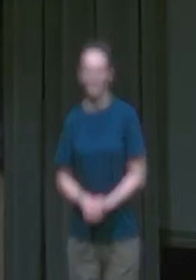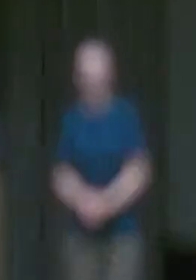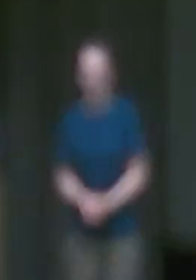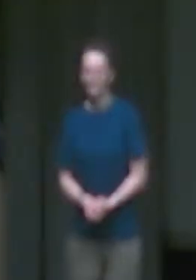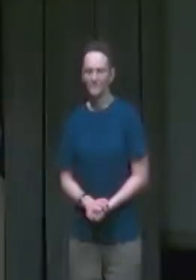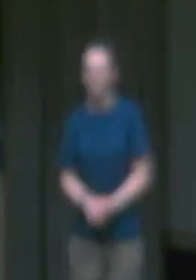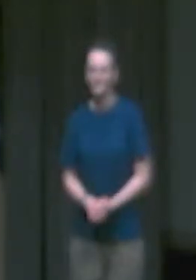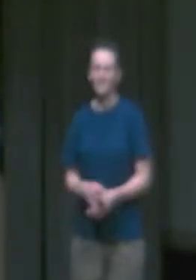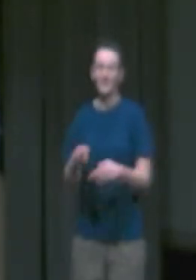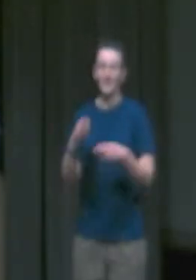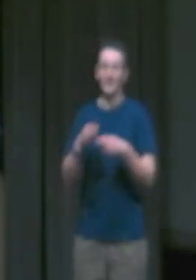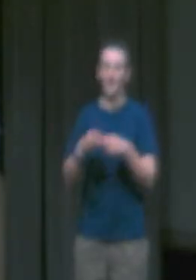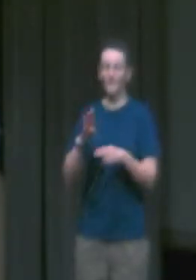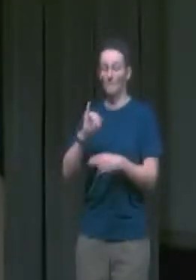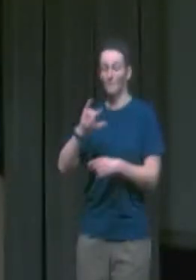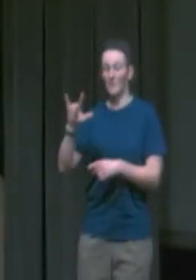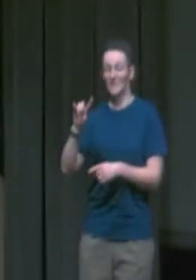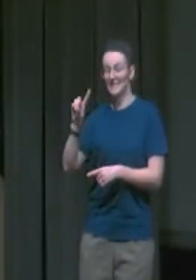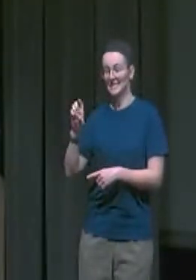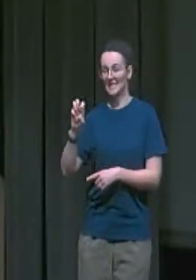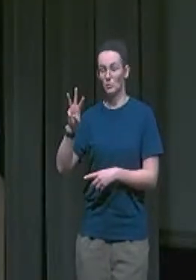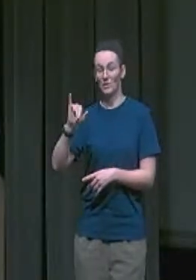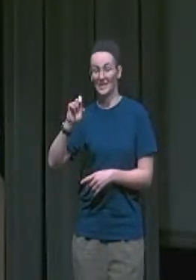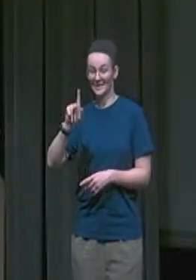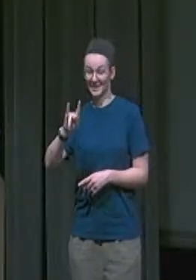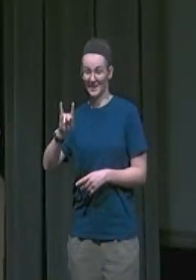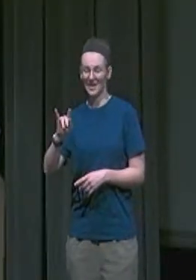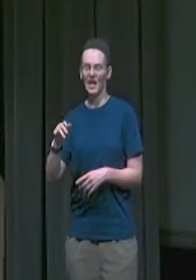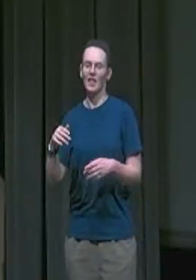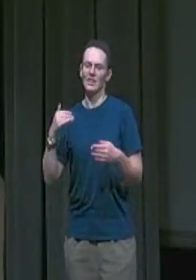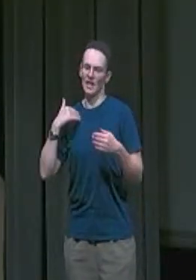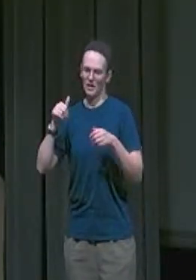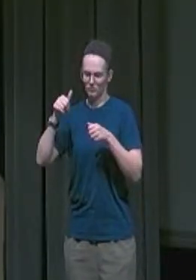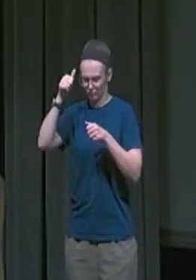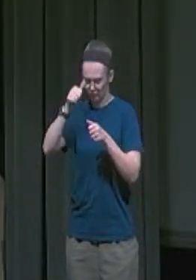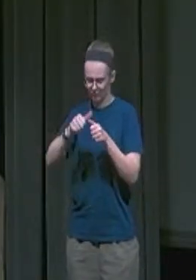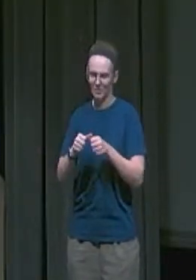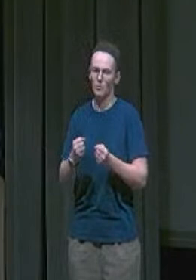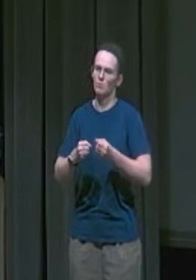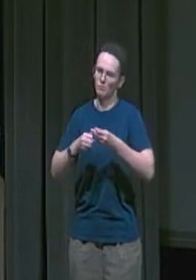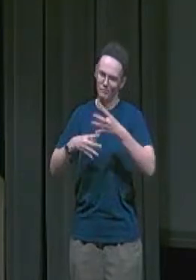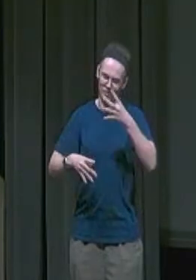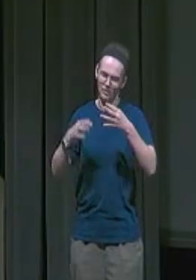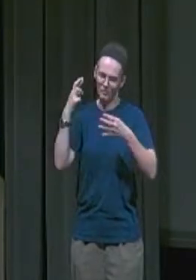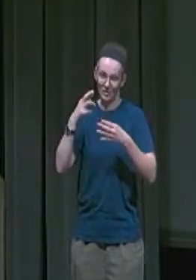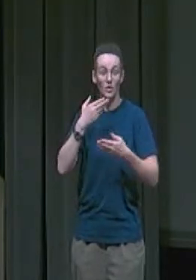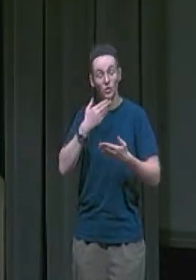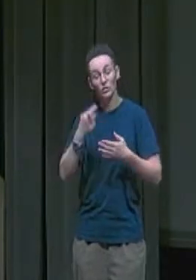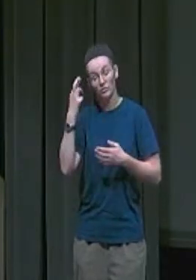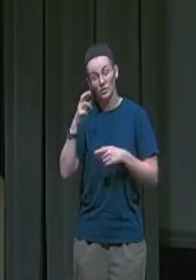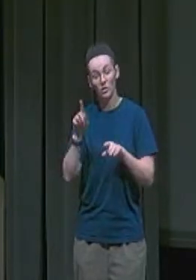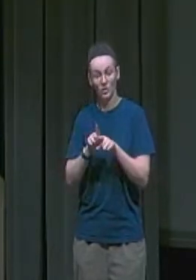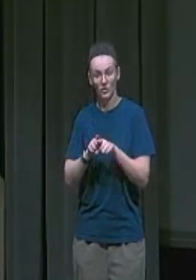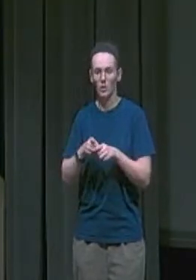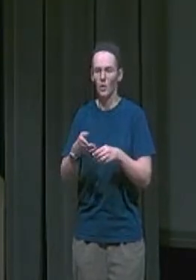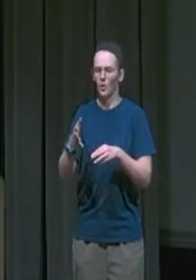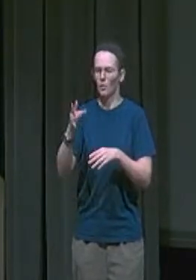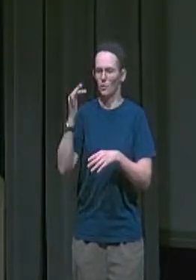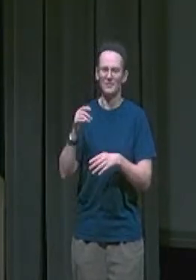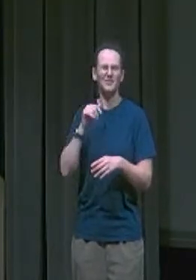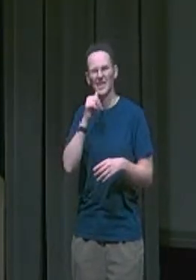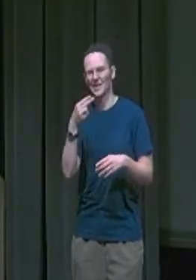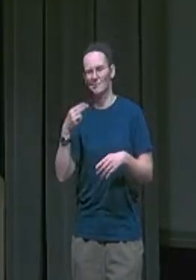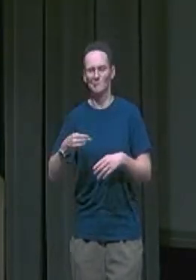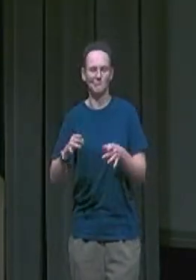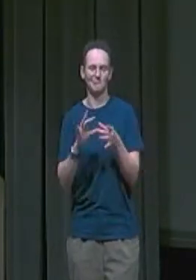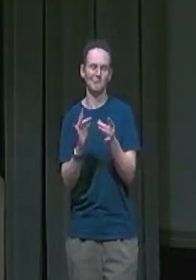Listen, the name Bill Zawitsky lives in memory for a lot of reasons, and for a good reason too. Because early on, and not to give you a history lesson,